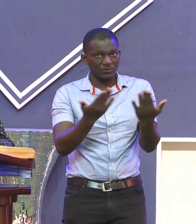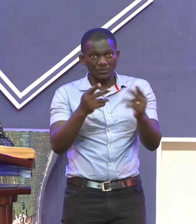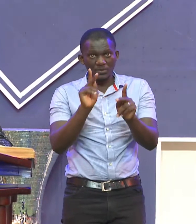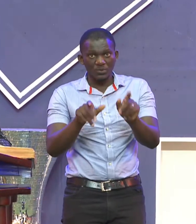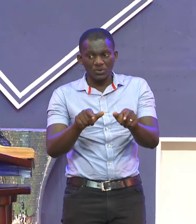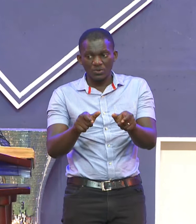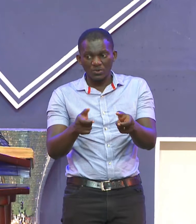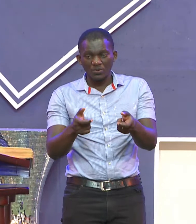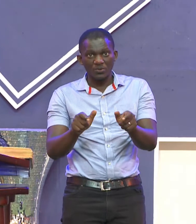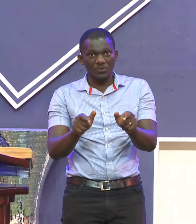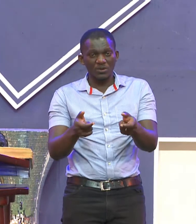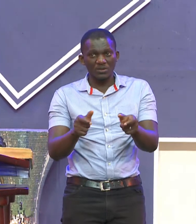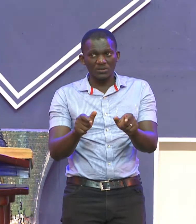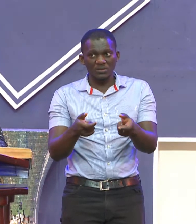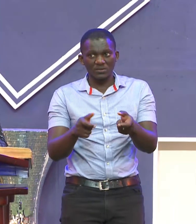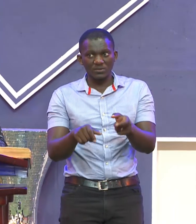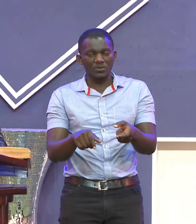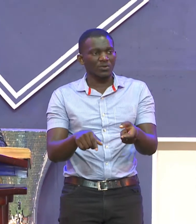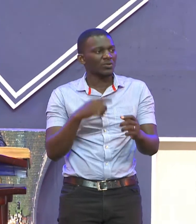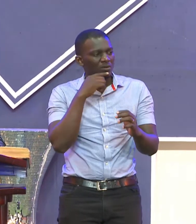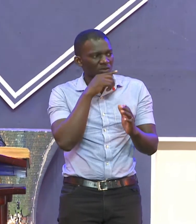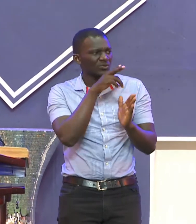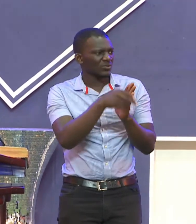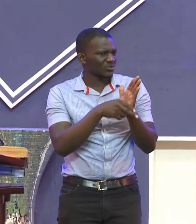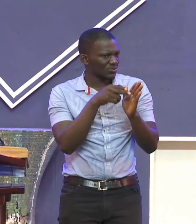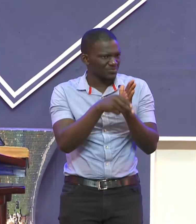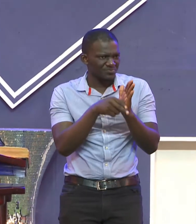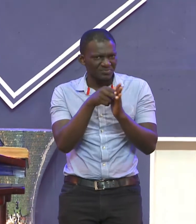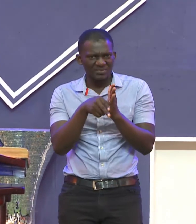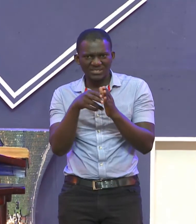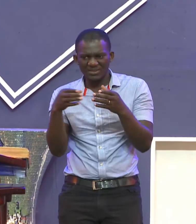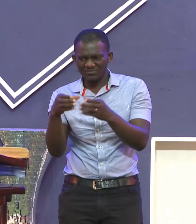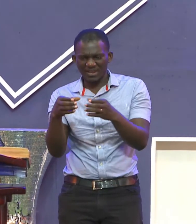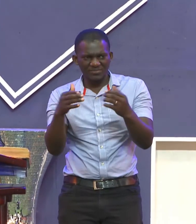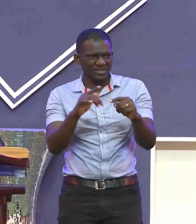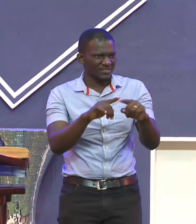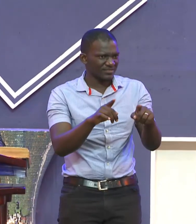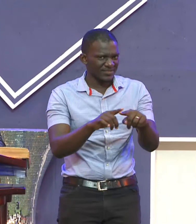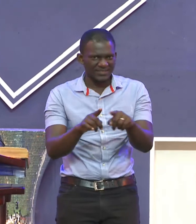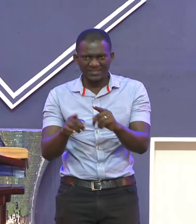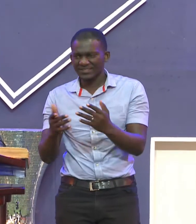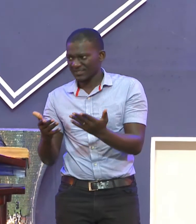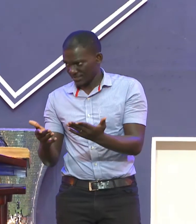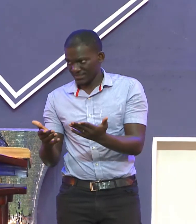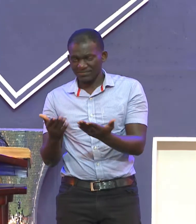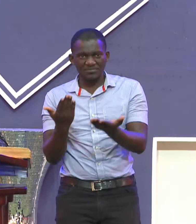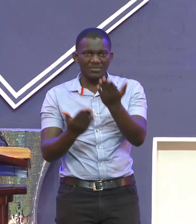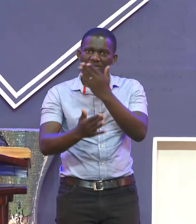Radio, the people who are listening over the radio. Social media jenja ulo, the people on the different social media platforms. May